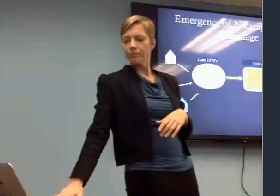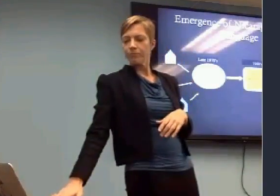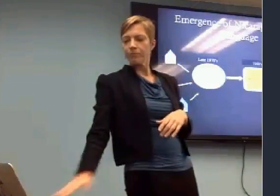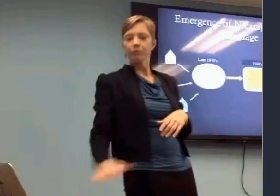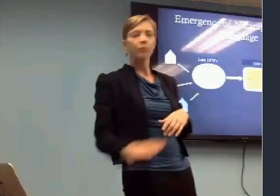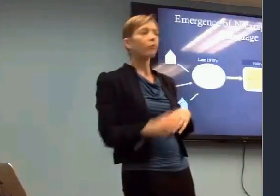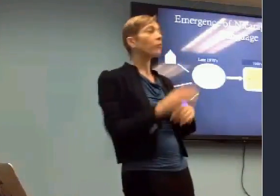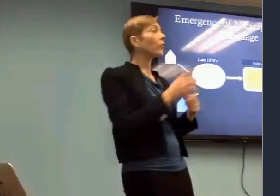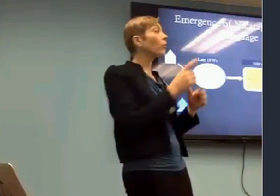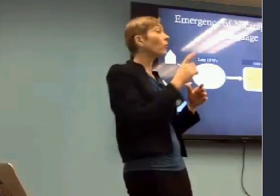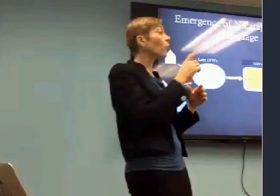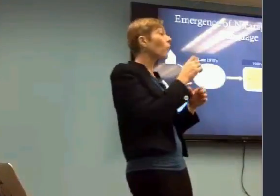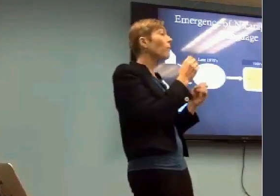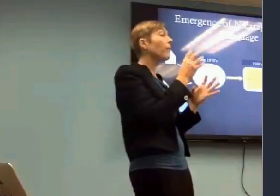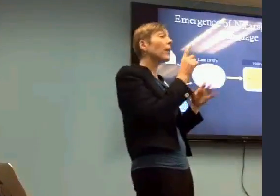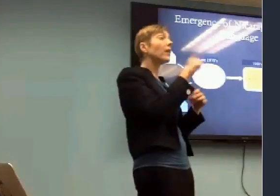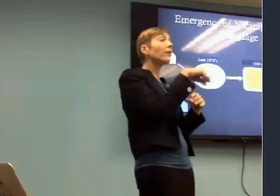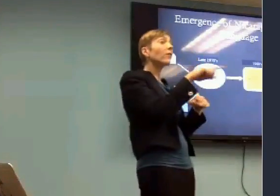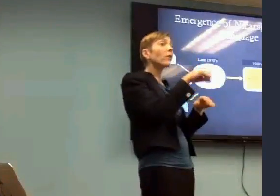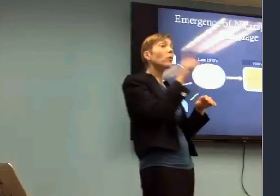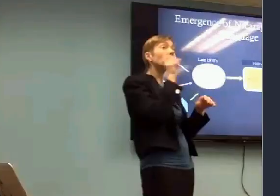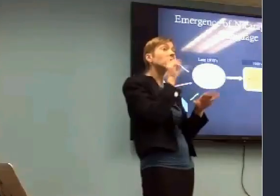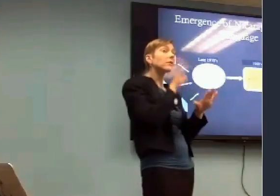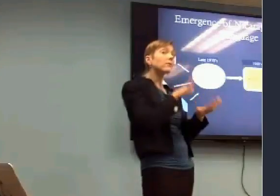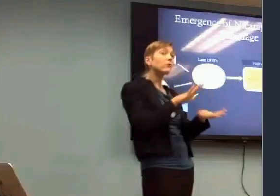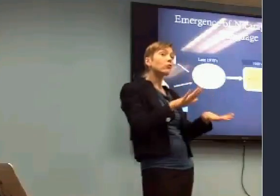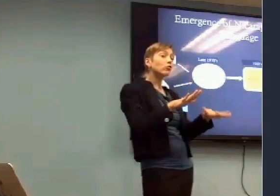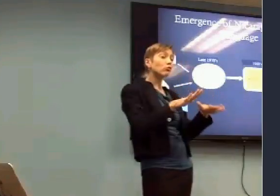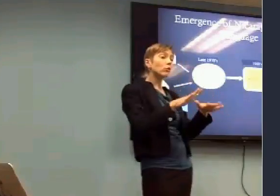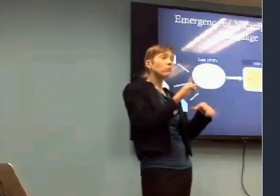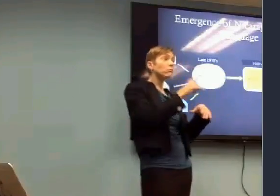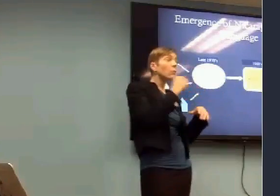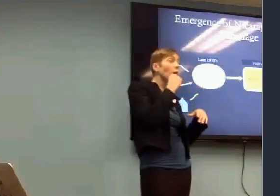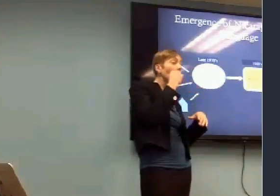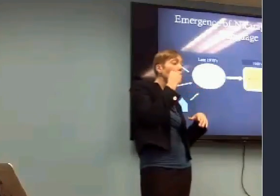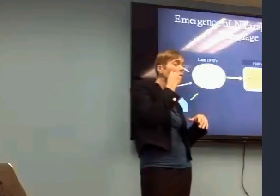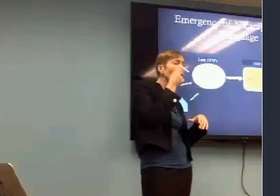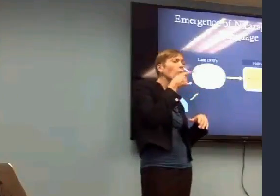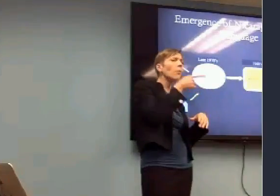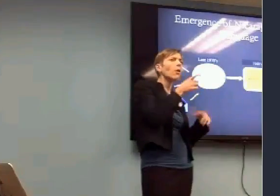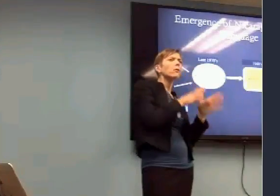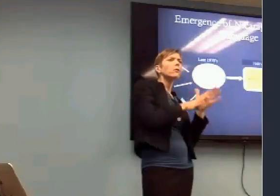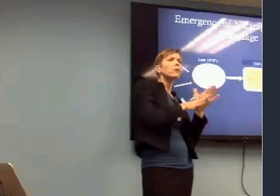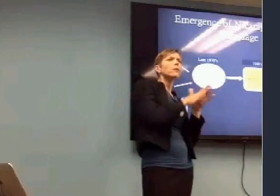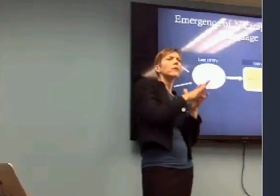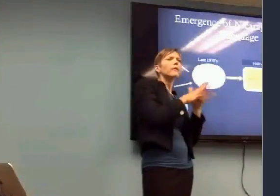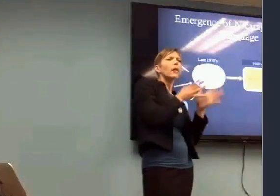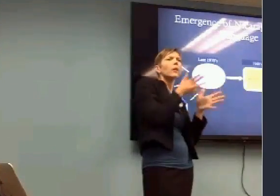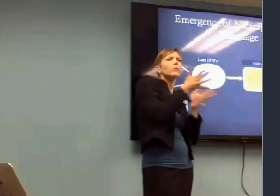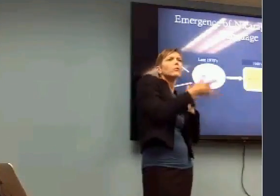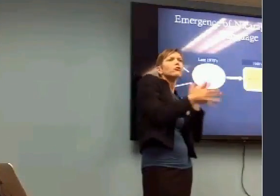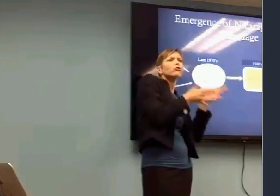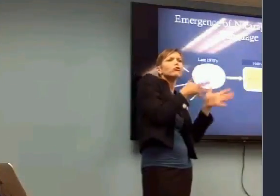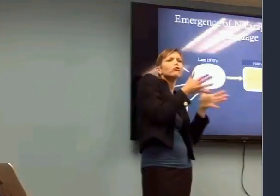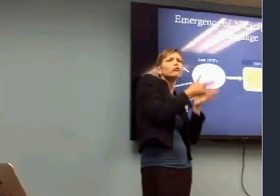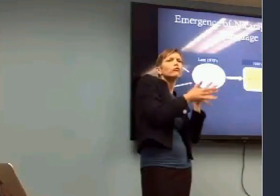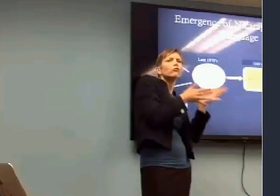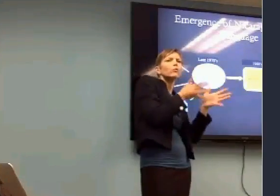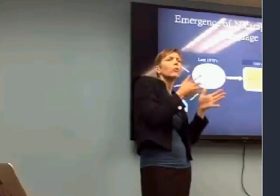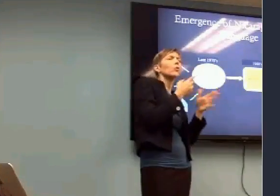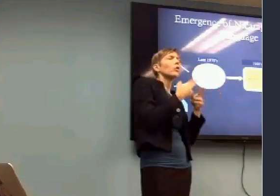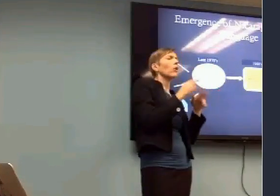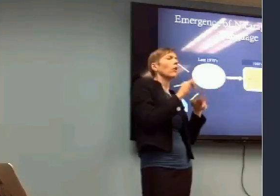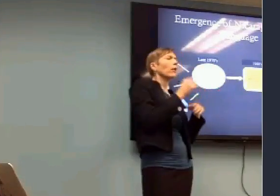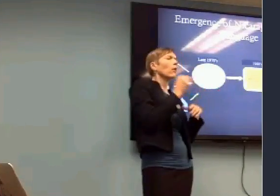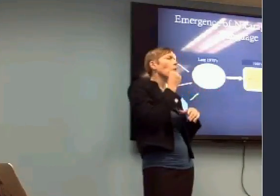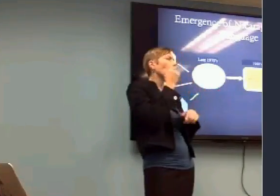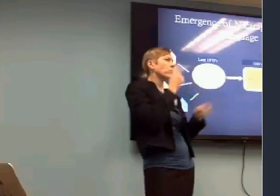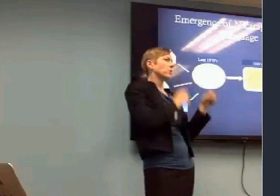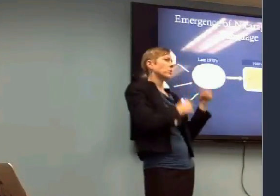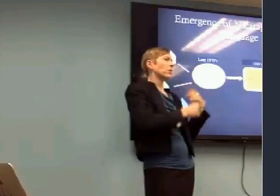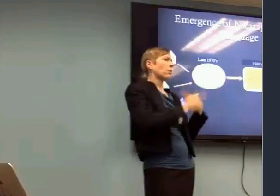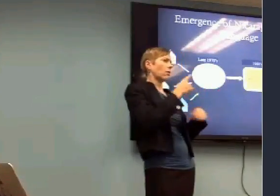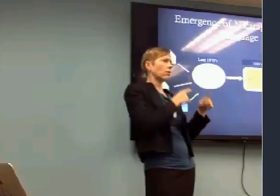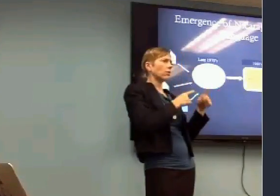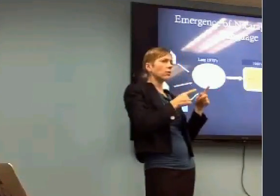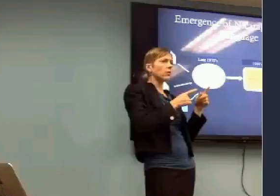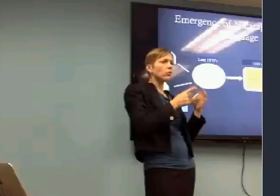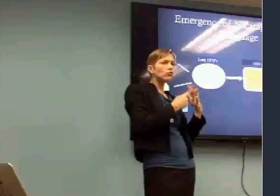from one another, and would rarely meet. For many of these deaf children who were alone at home, they would develop their own gestural systems, which